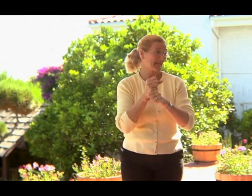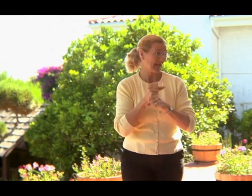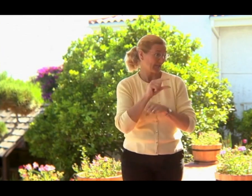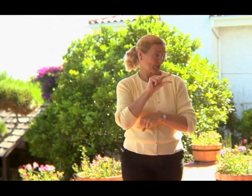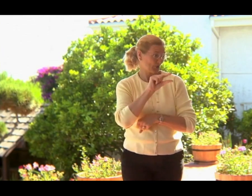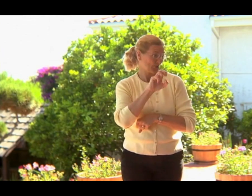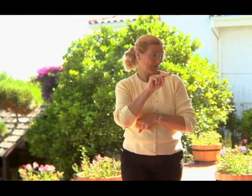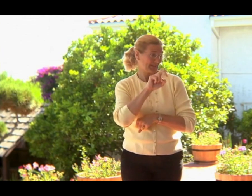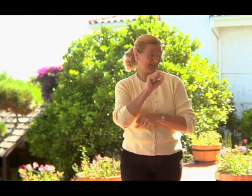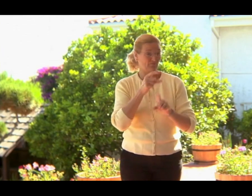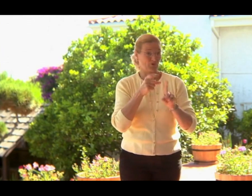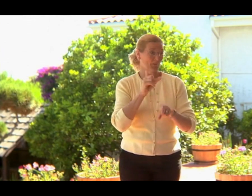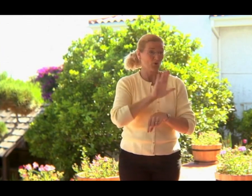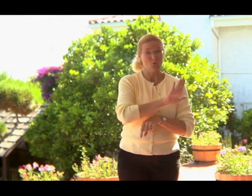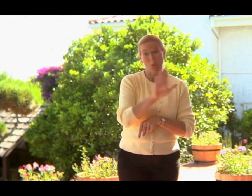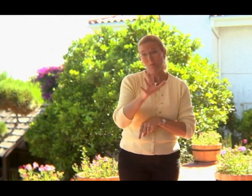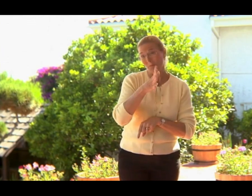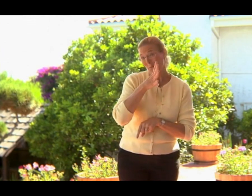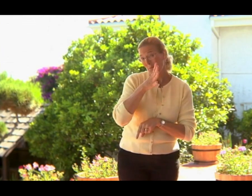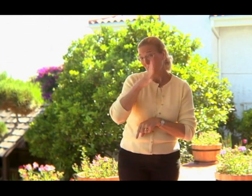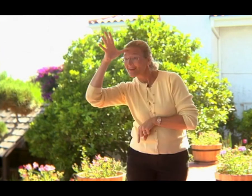You get your genes from your mom and dad.